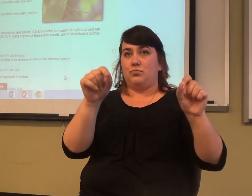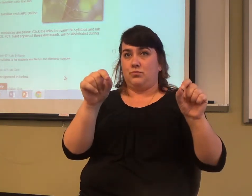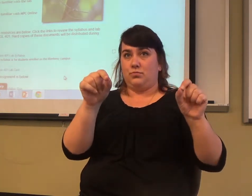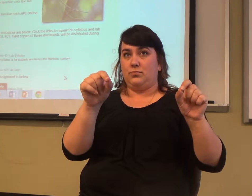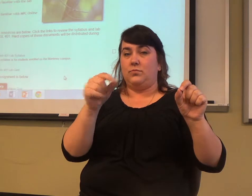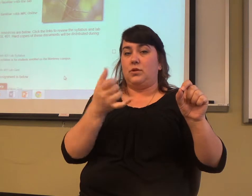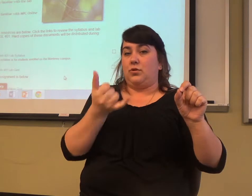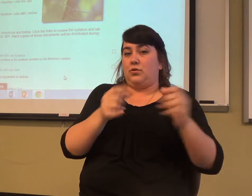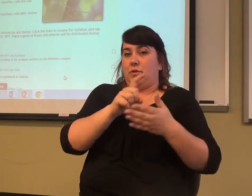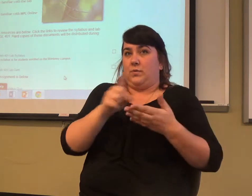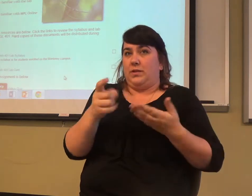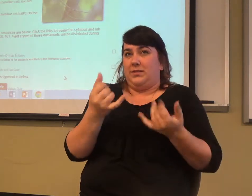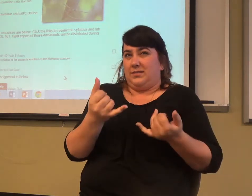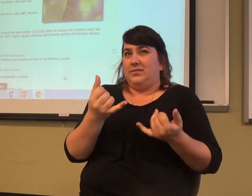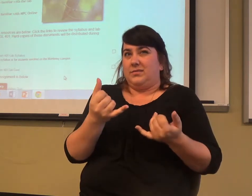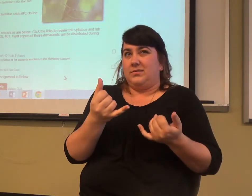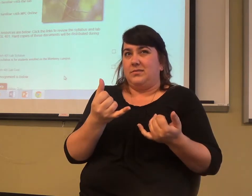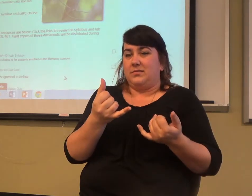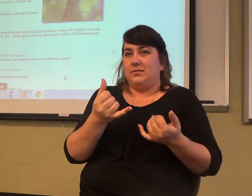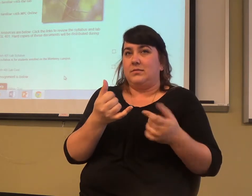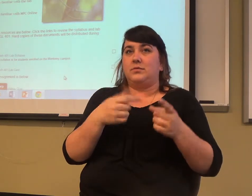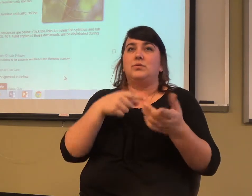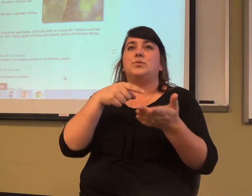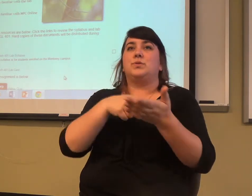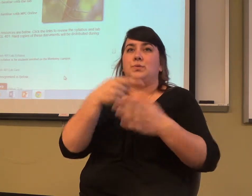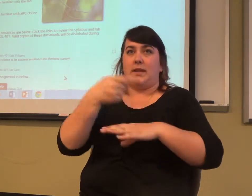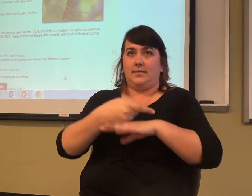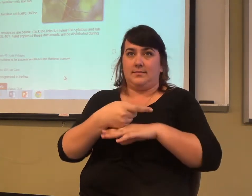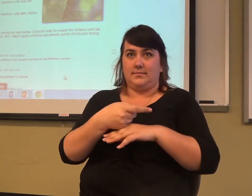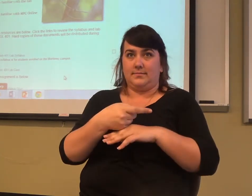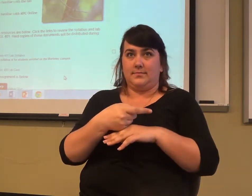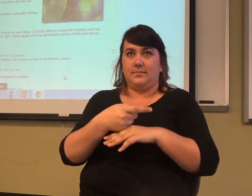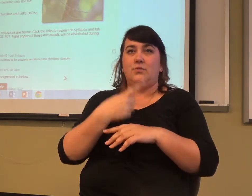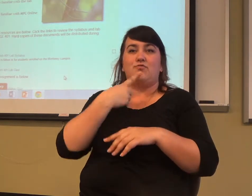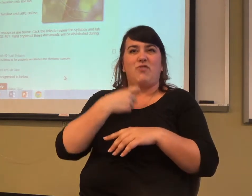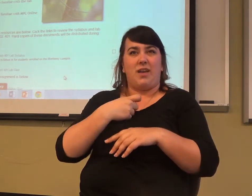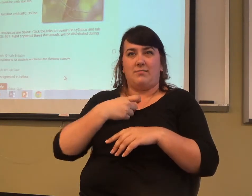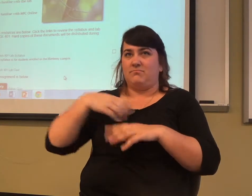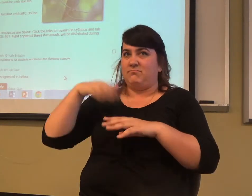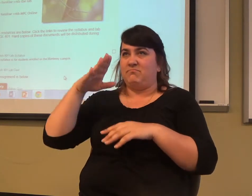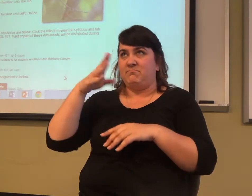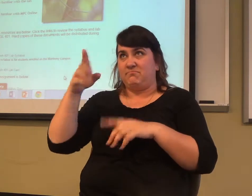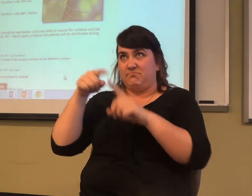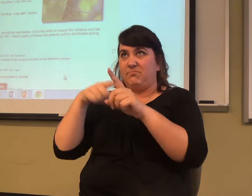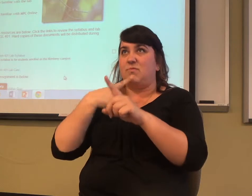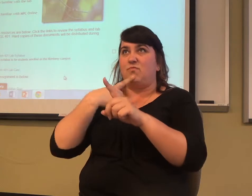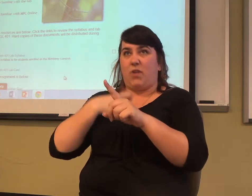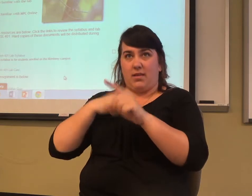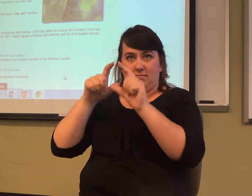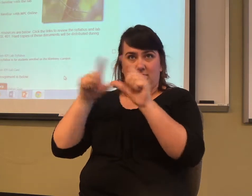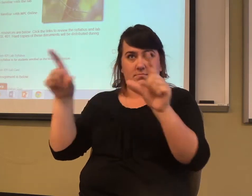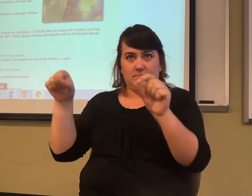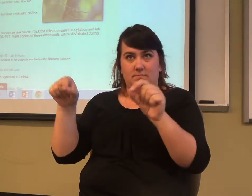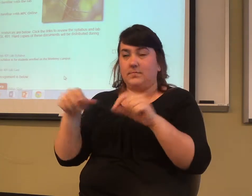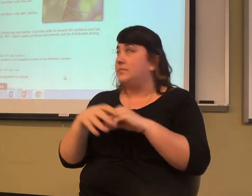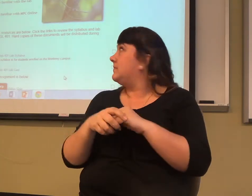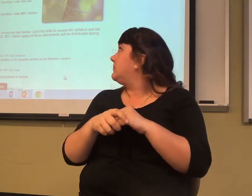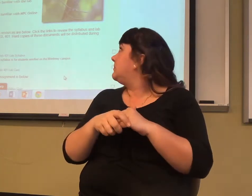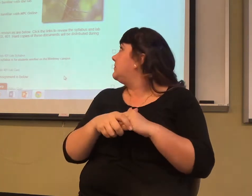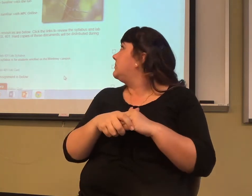week that you're in, is the due date, right? That'll always be in red at the very top of the block. The learning objectives will